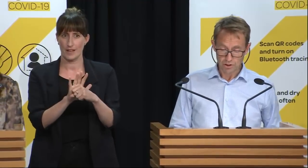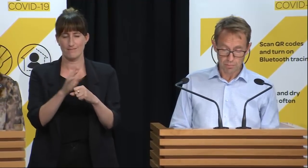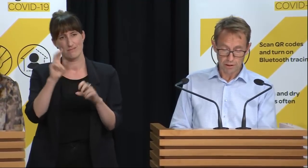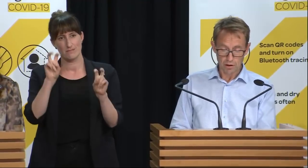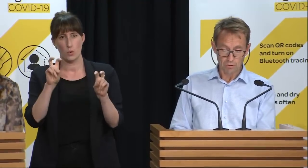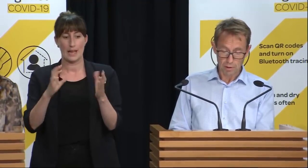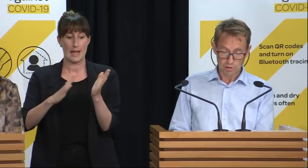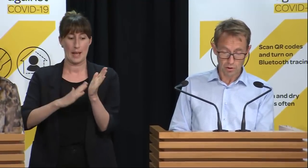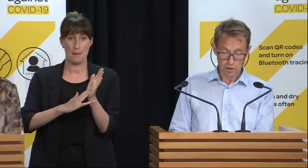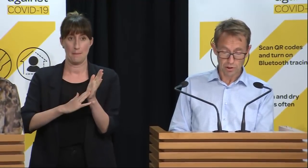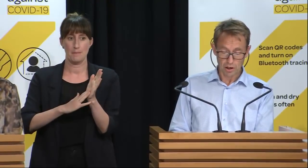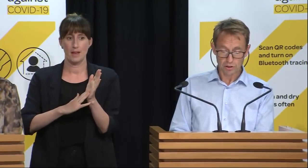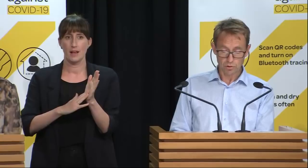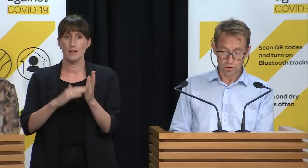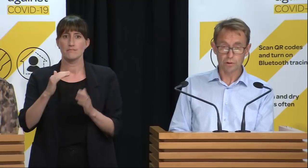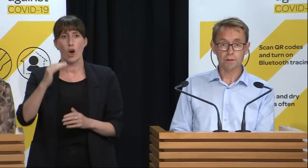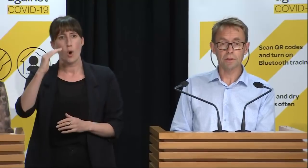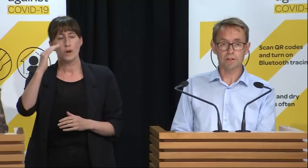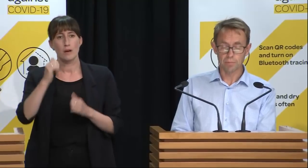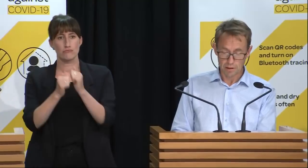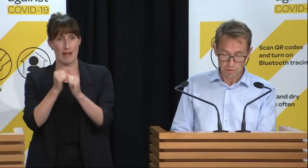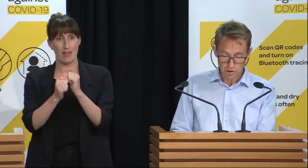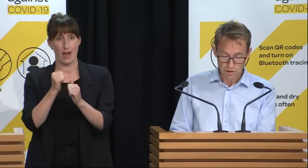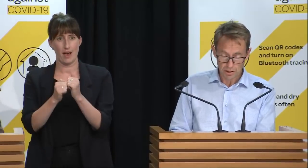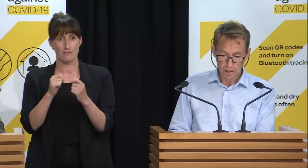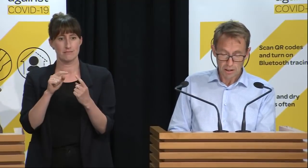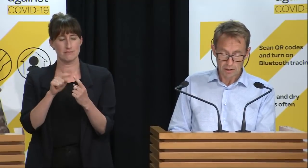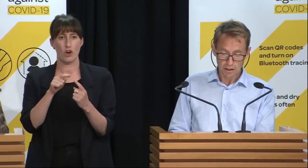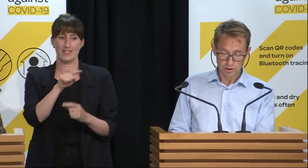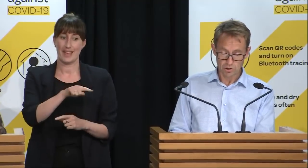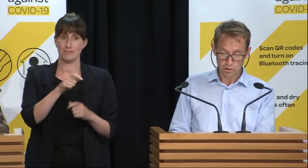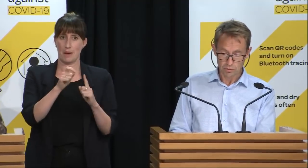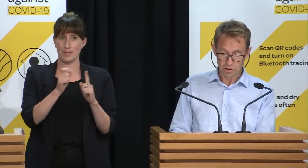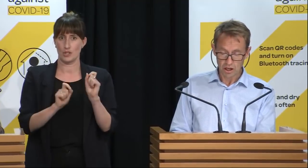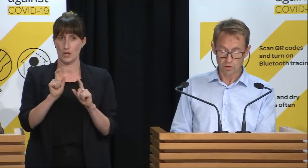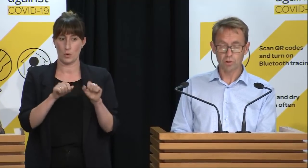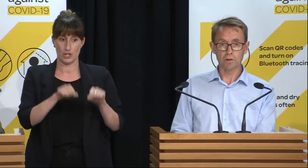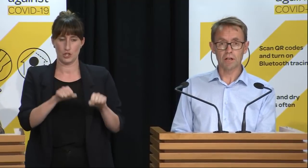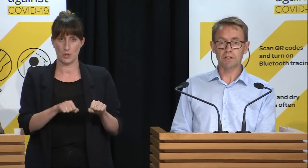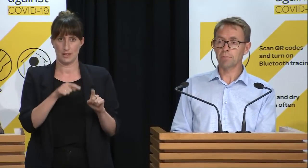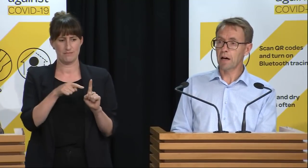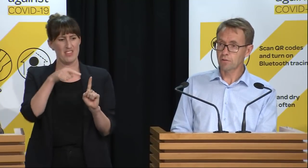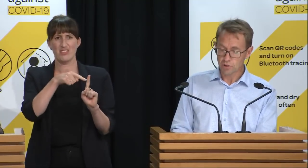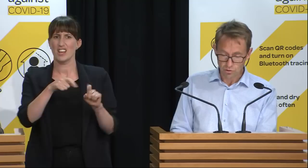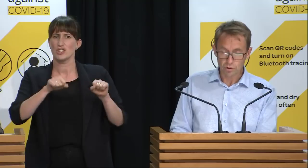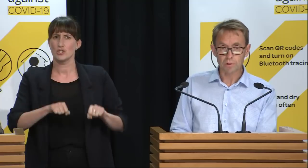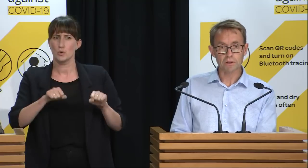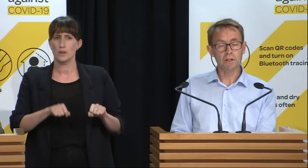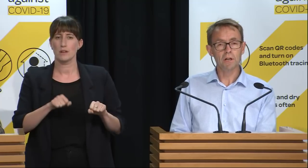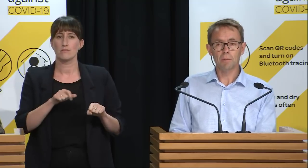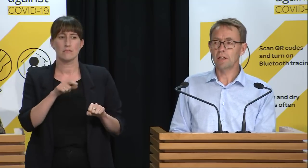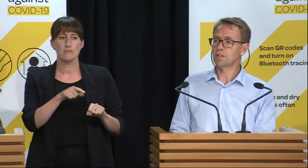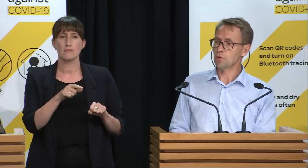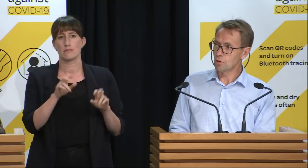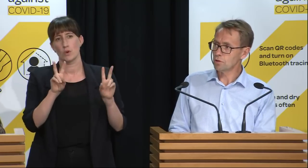an older sibling of a Papatoetoe High School student. As the PM mentioned, that student was a casual contact as part of the school